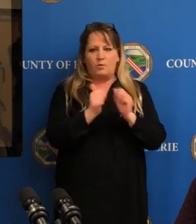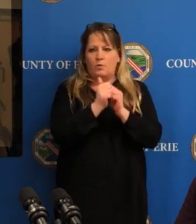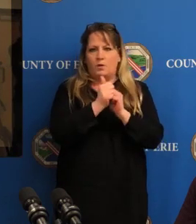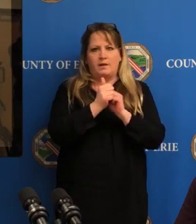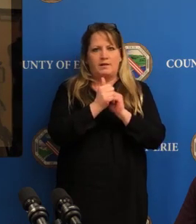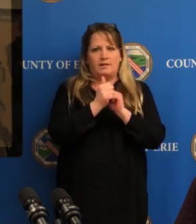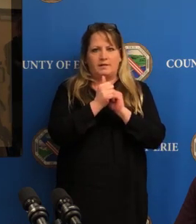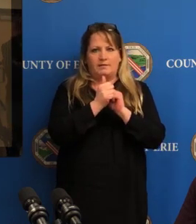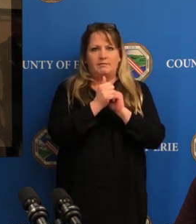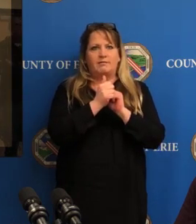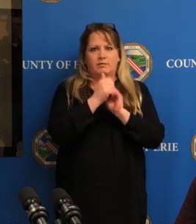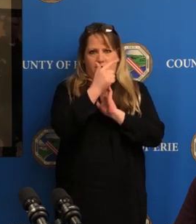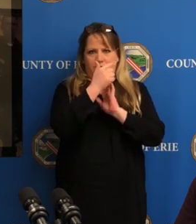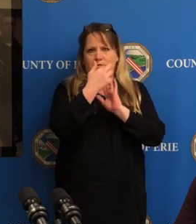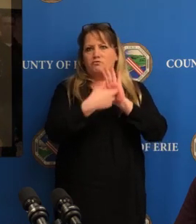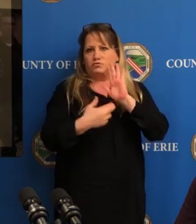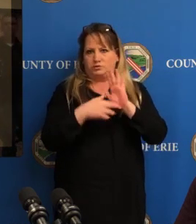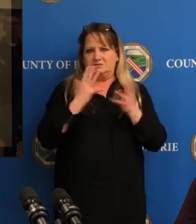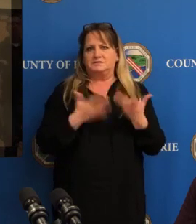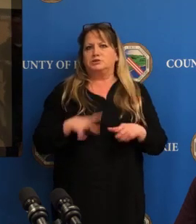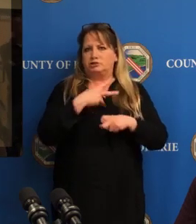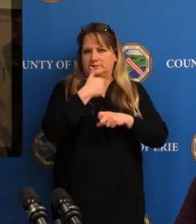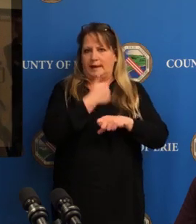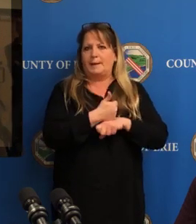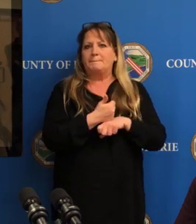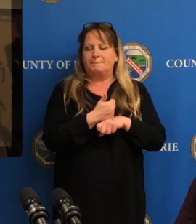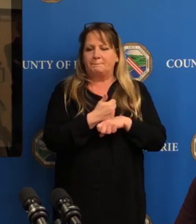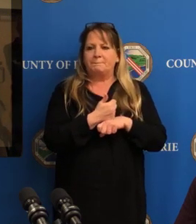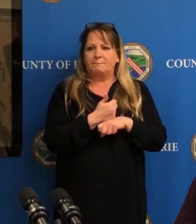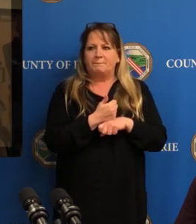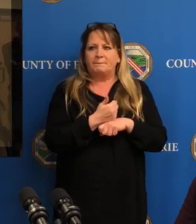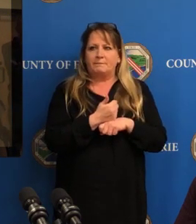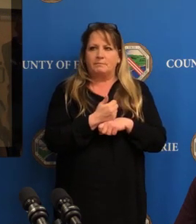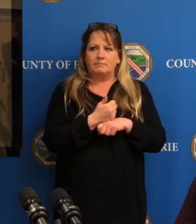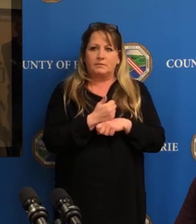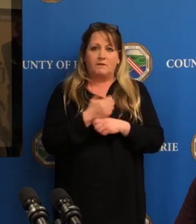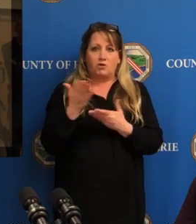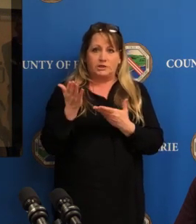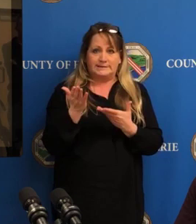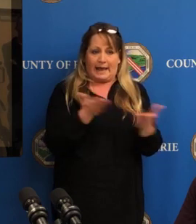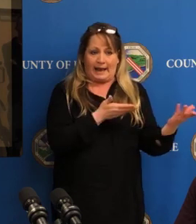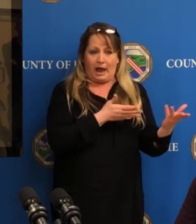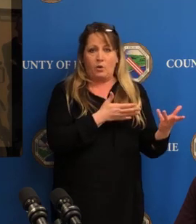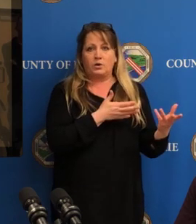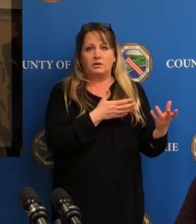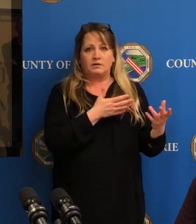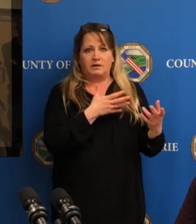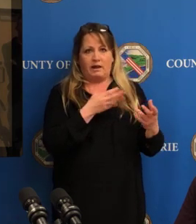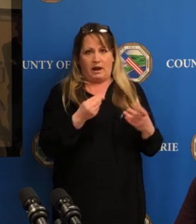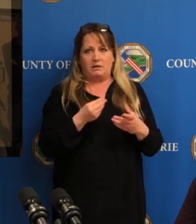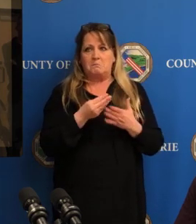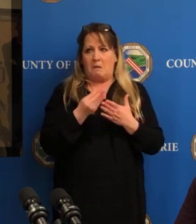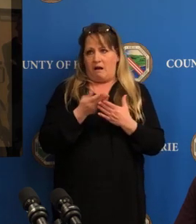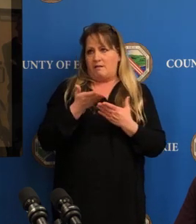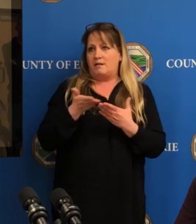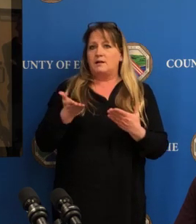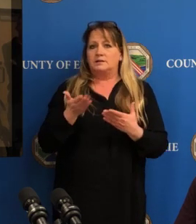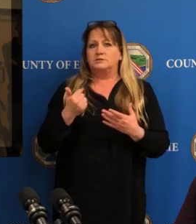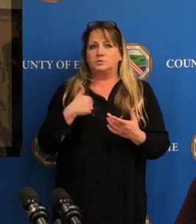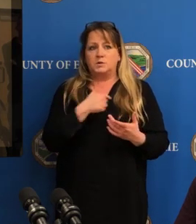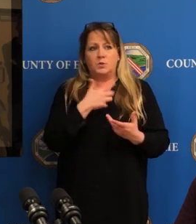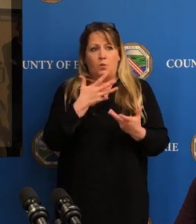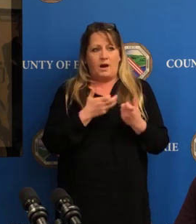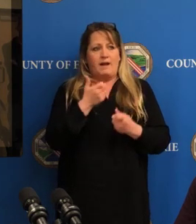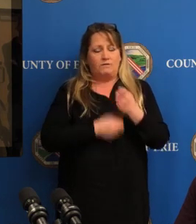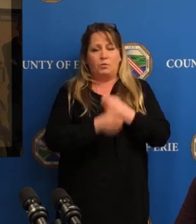with the standards that are required of takeout and in-store facilities. We want